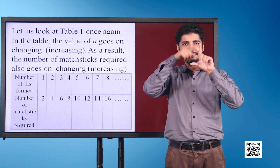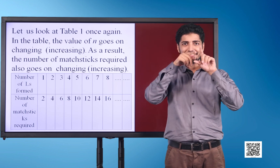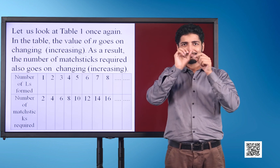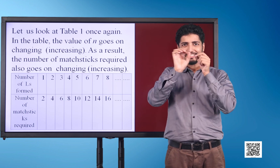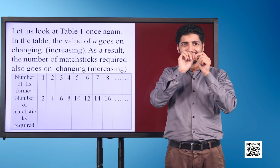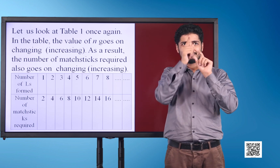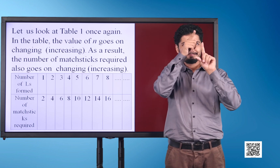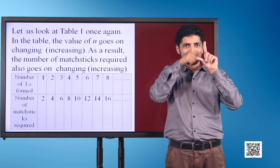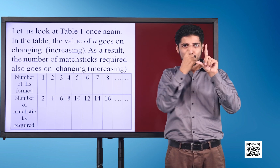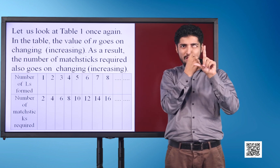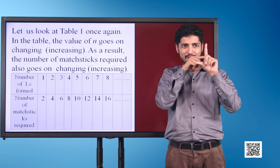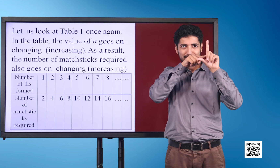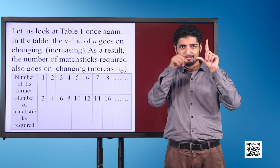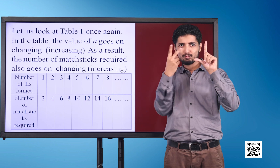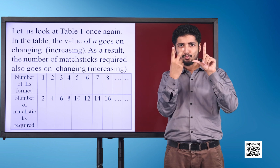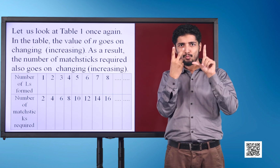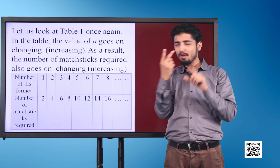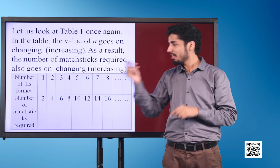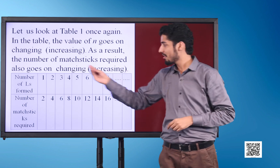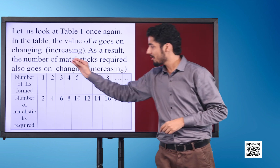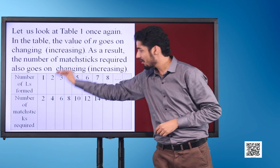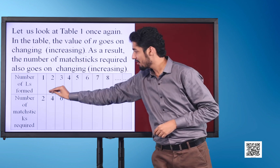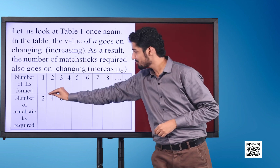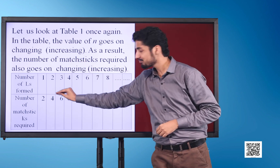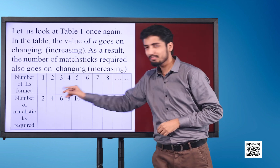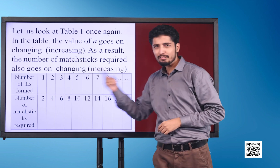required also goes on changing, that is, increasing.